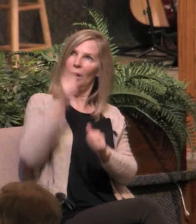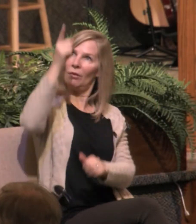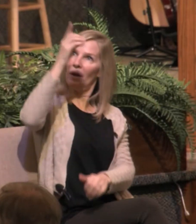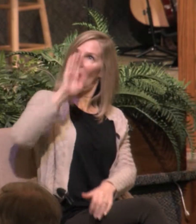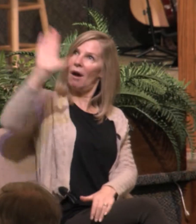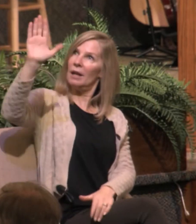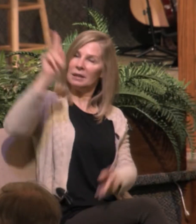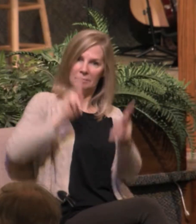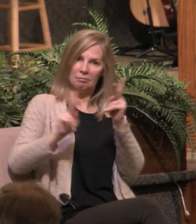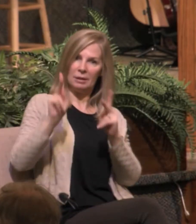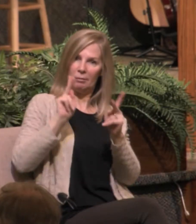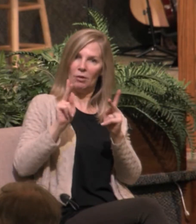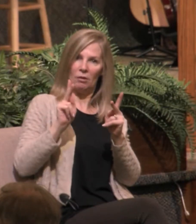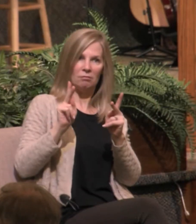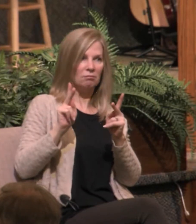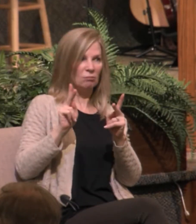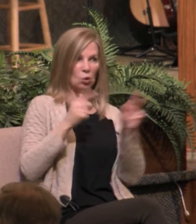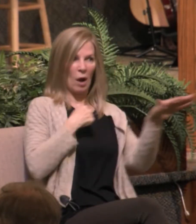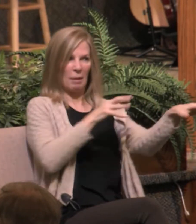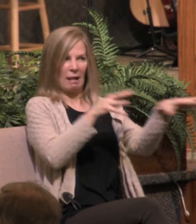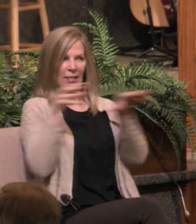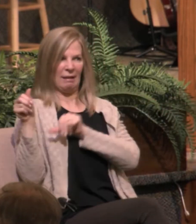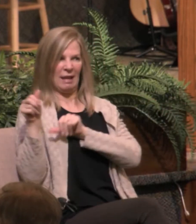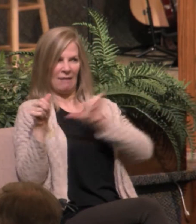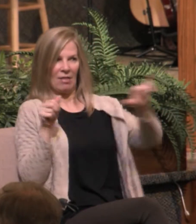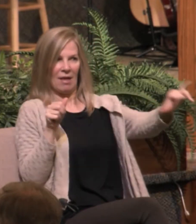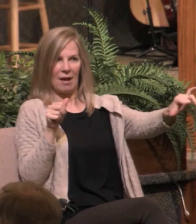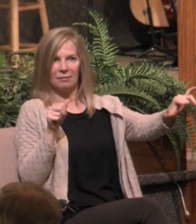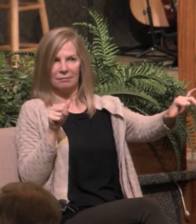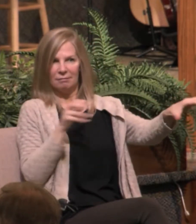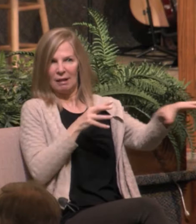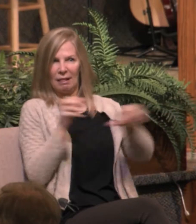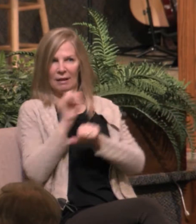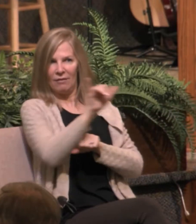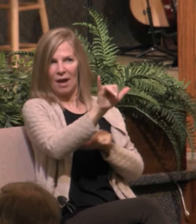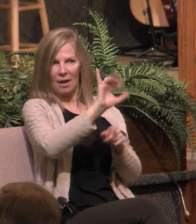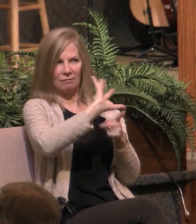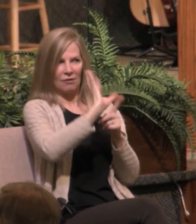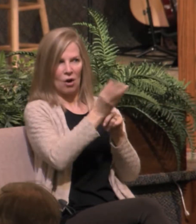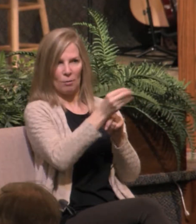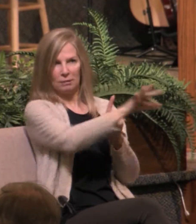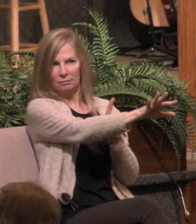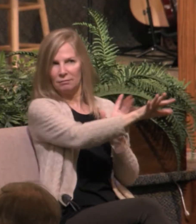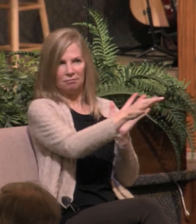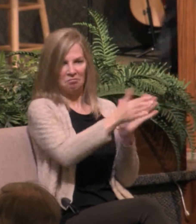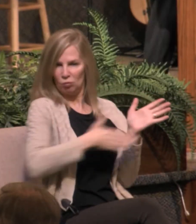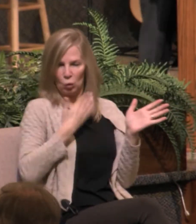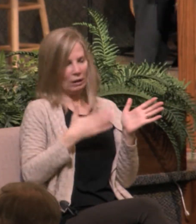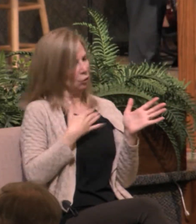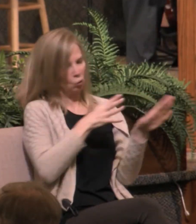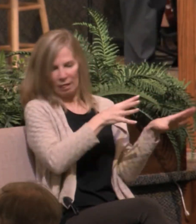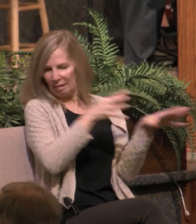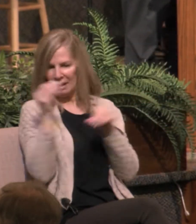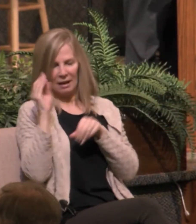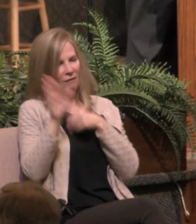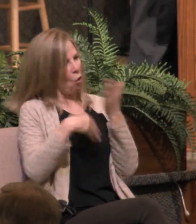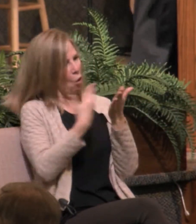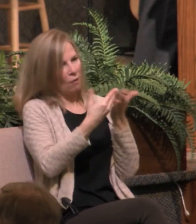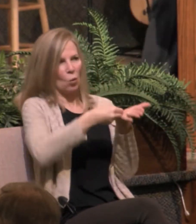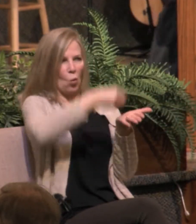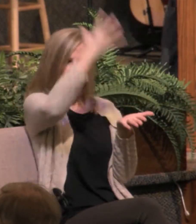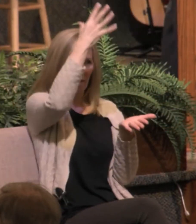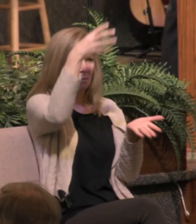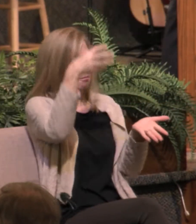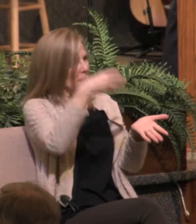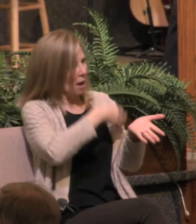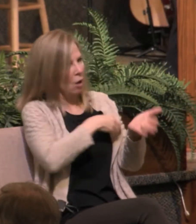with Christ in whatever revelation he had. He knew of God's Messiah, and he was willing to walk away from all the wealth, all the